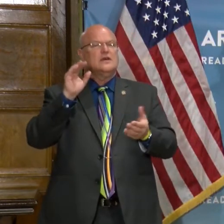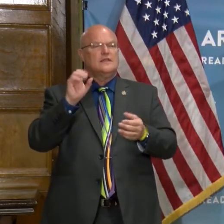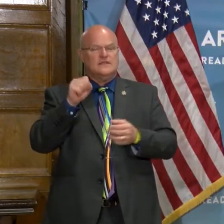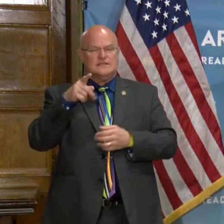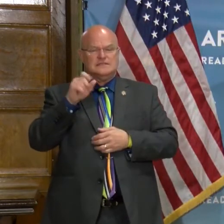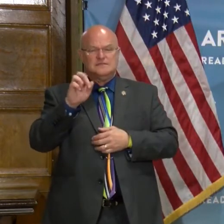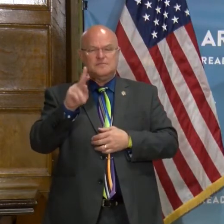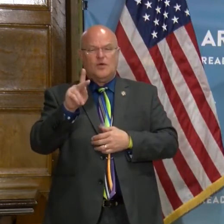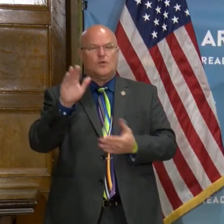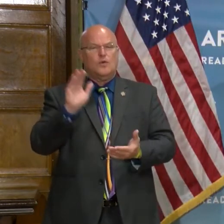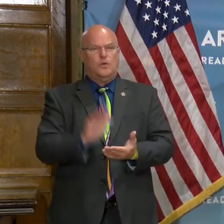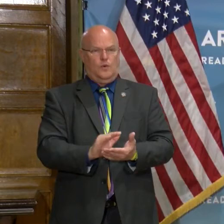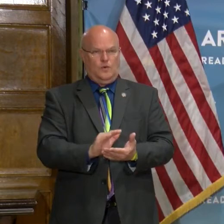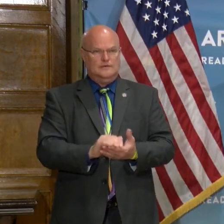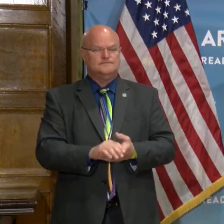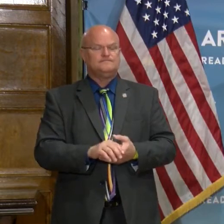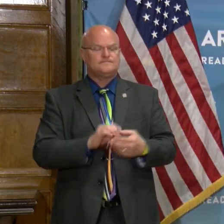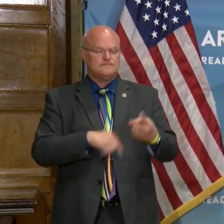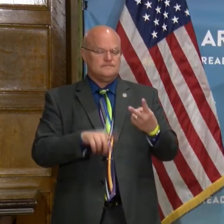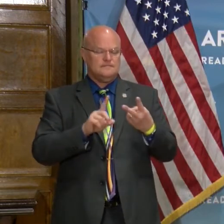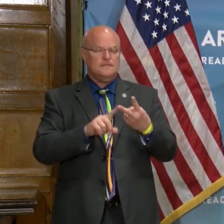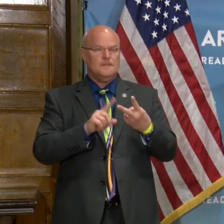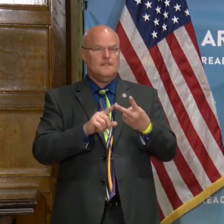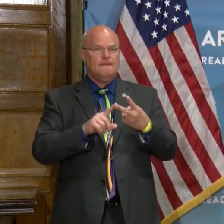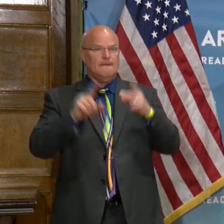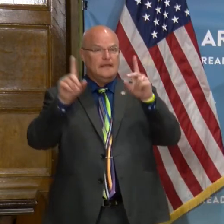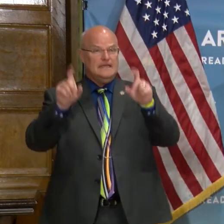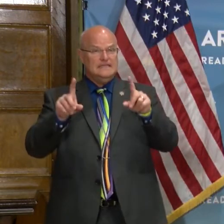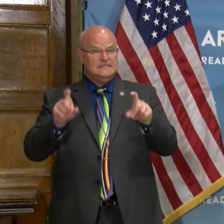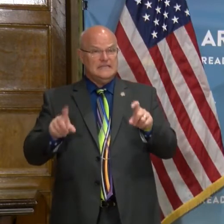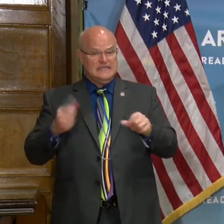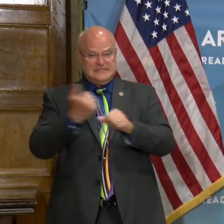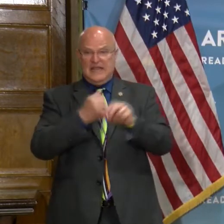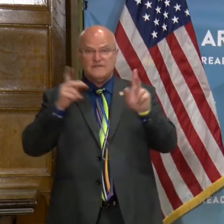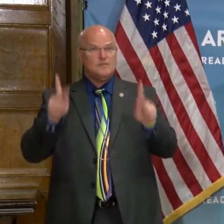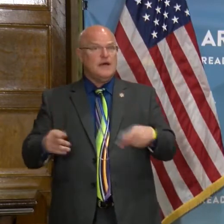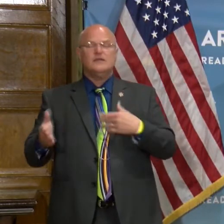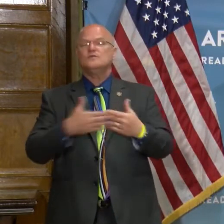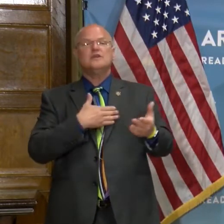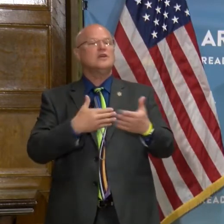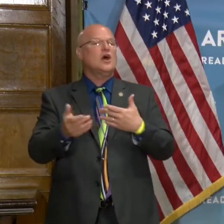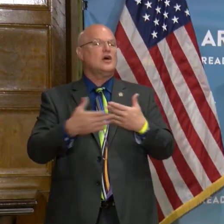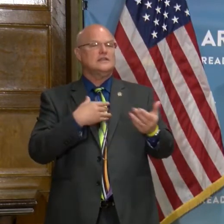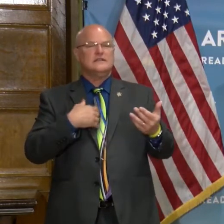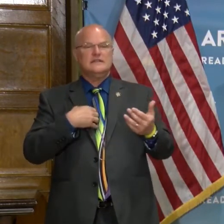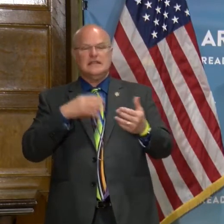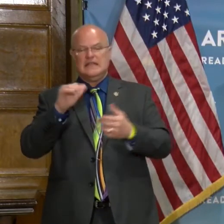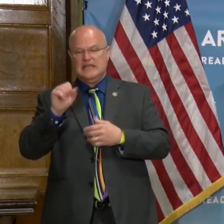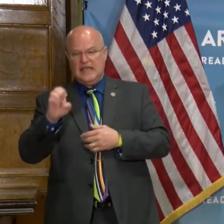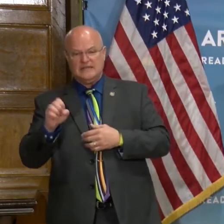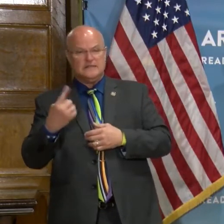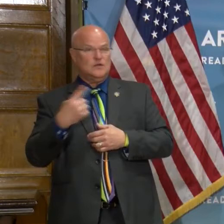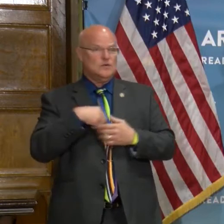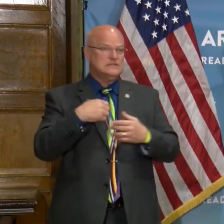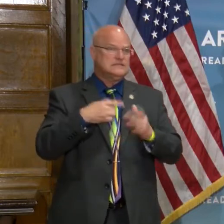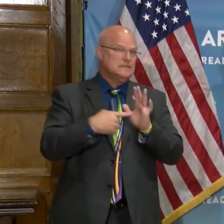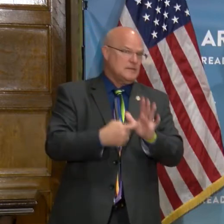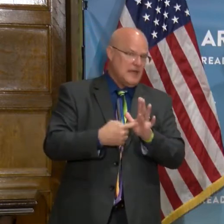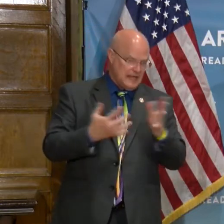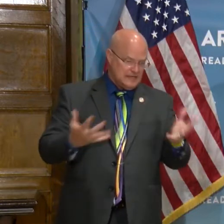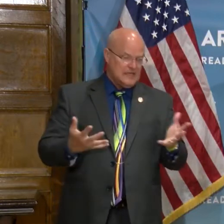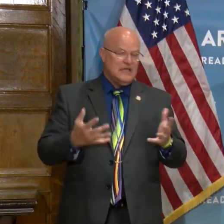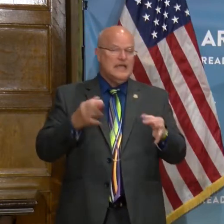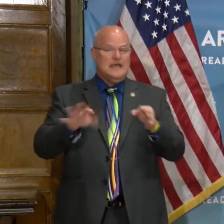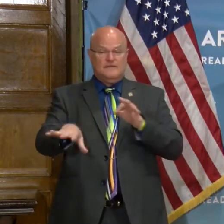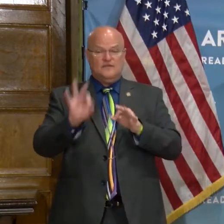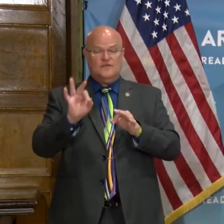spark. The other strategy is to go and test everybody, regardless of whether there are any cases or anyone symptomatic,